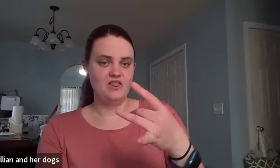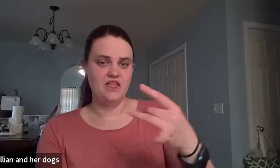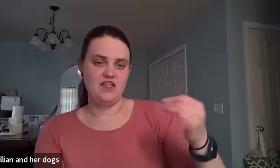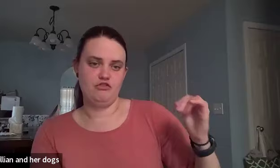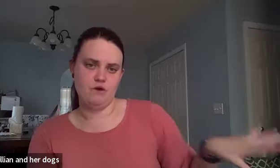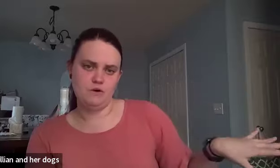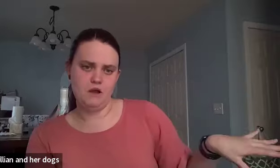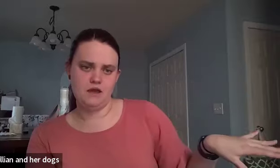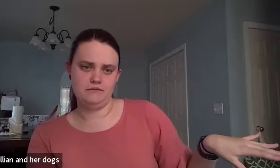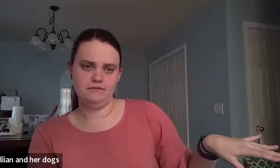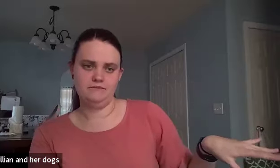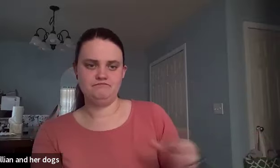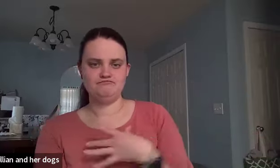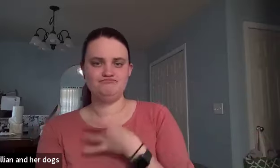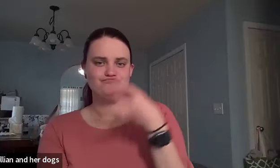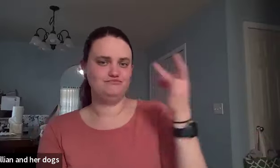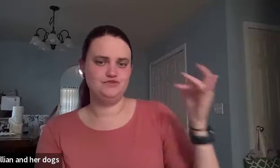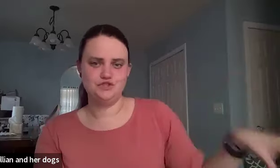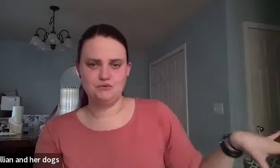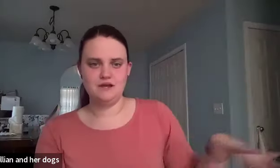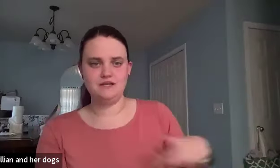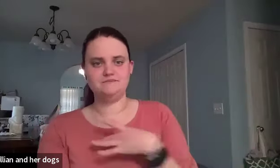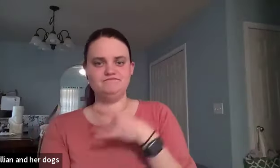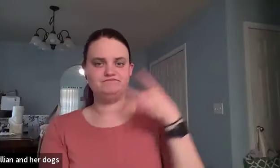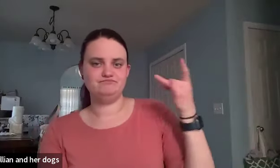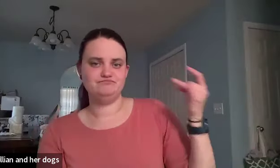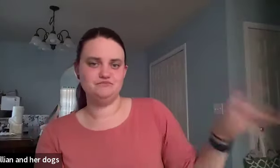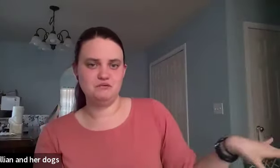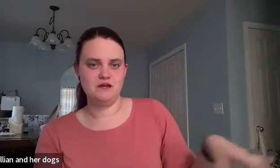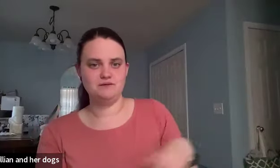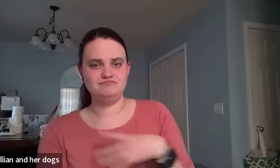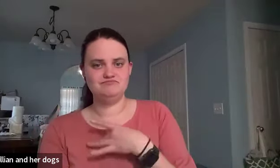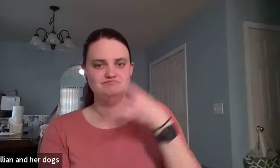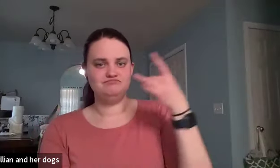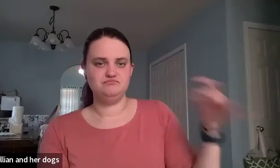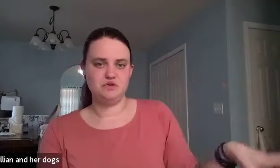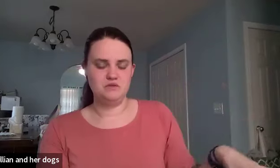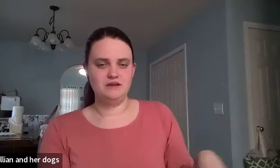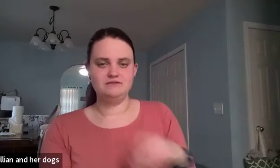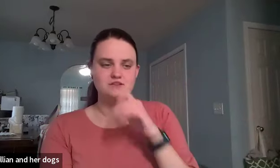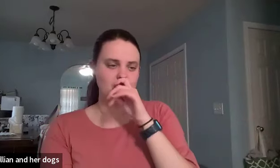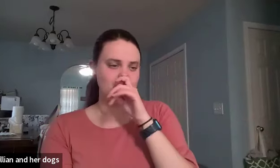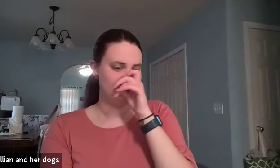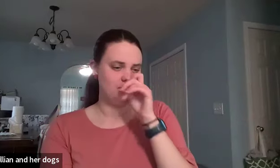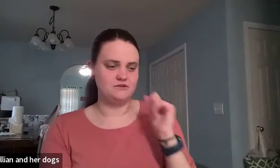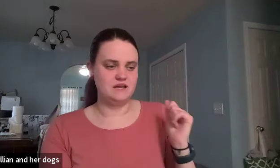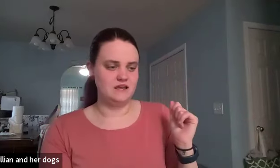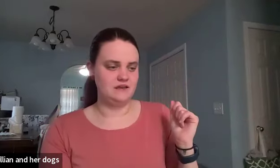and then throw it away. Don't like, don't like, don't like. So, if you're